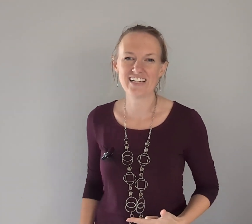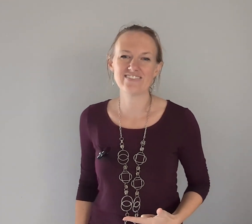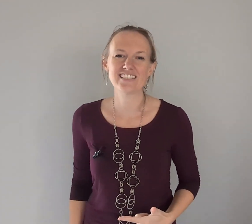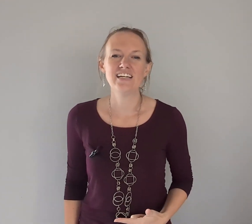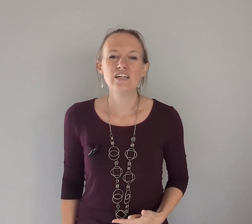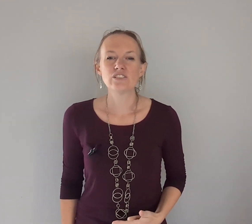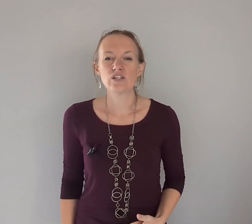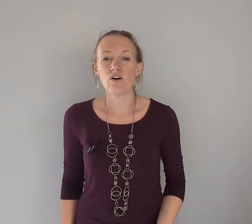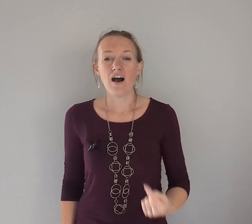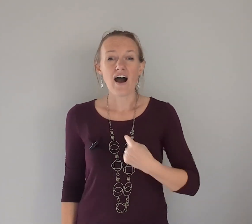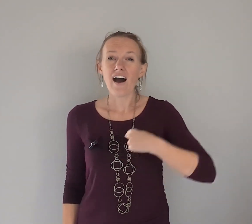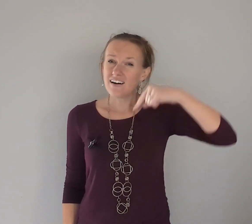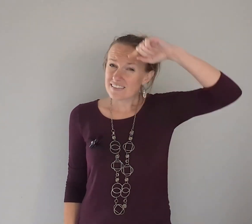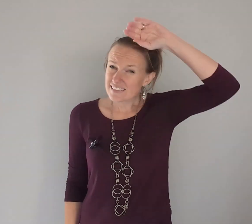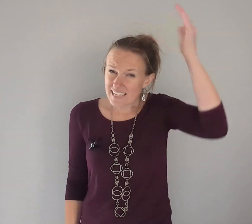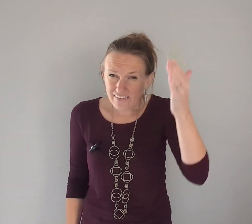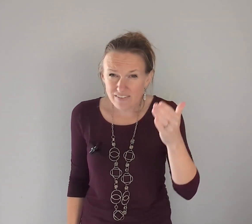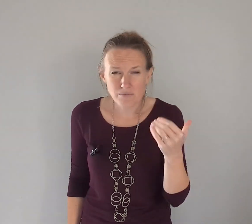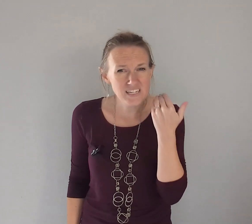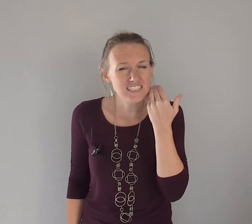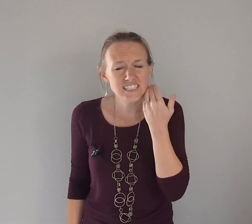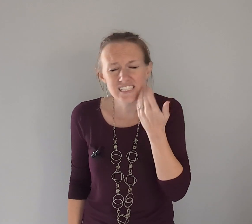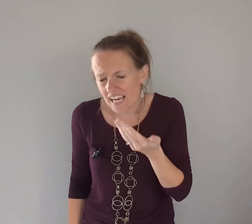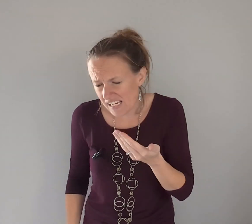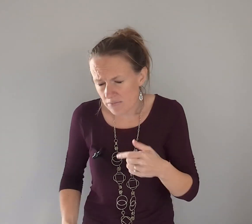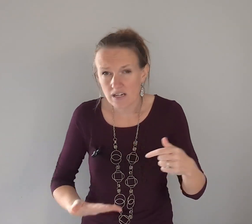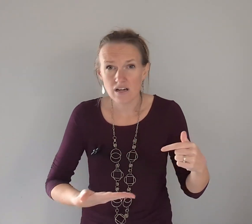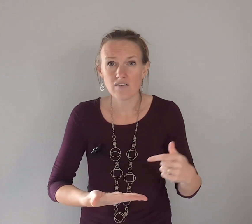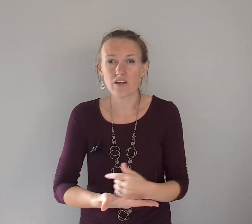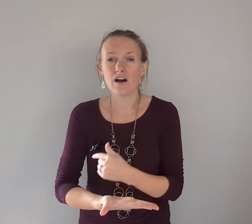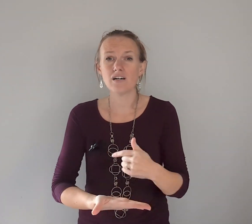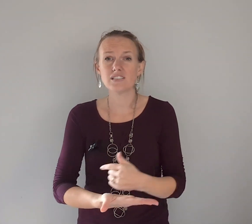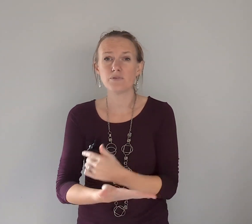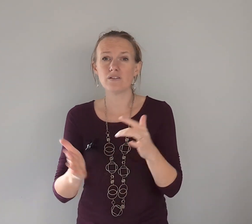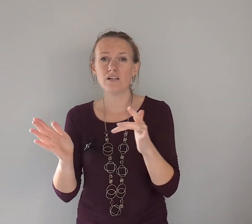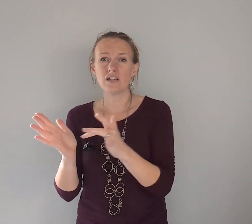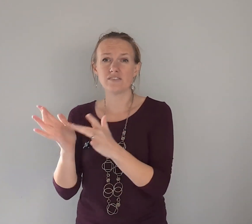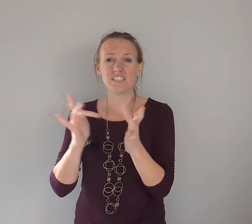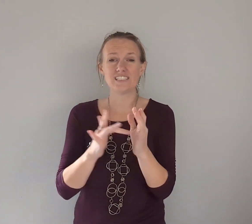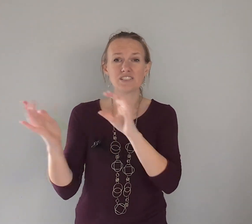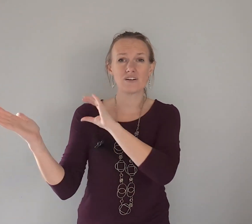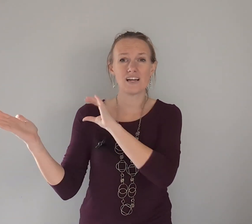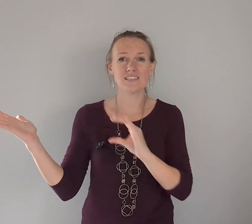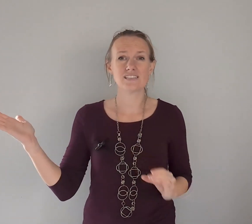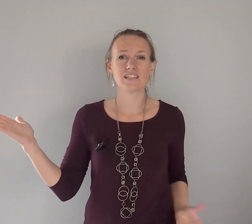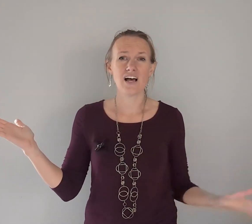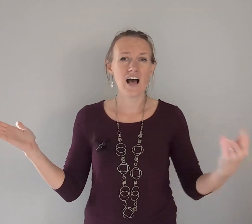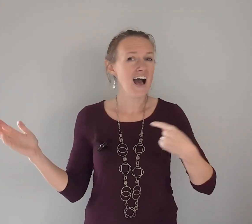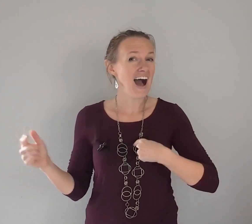times. So I'll never be ashamed of the gospel of Jesus Christ.